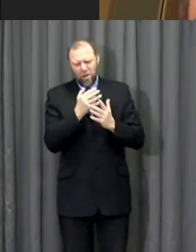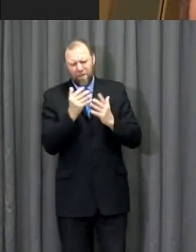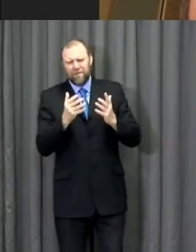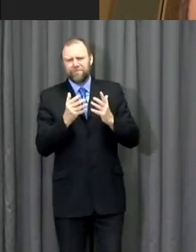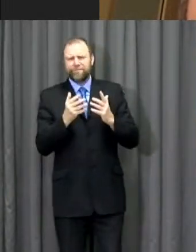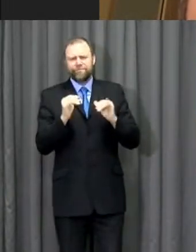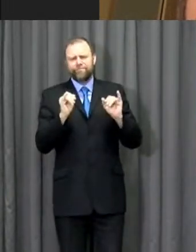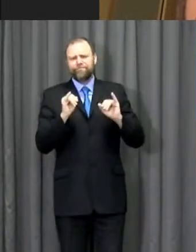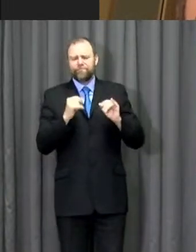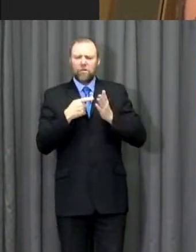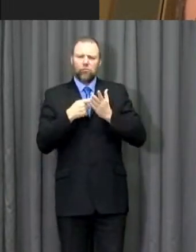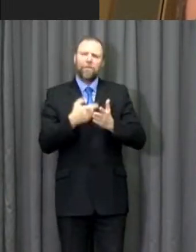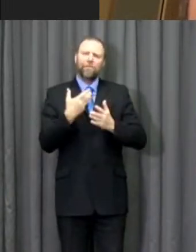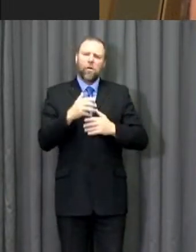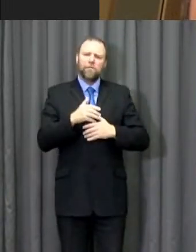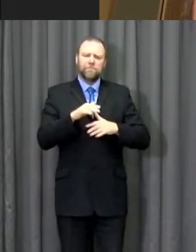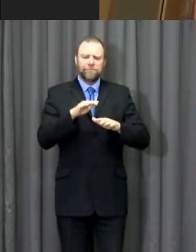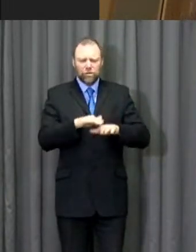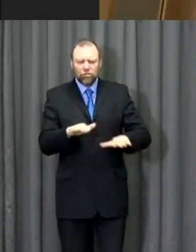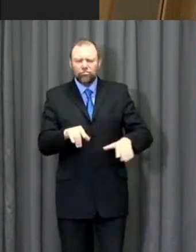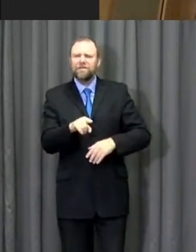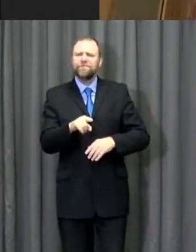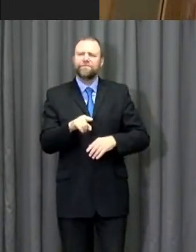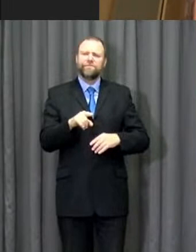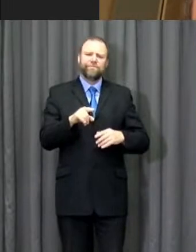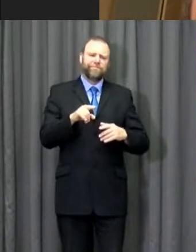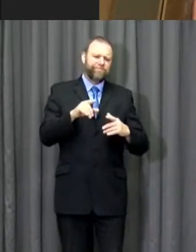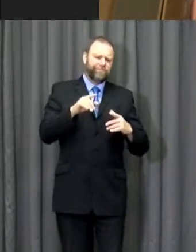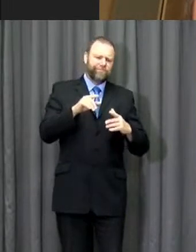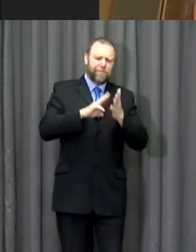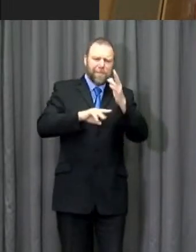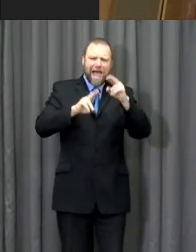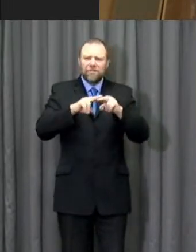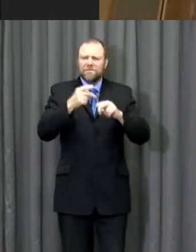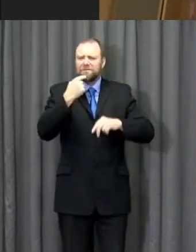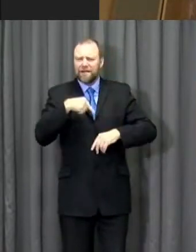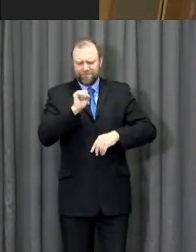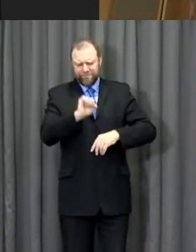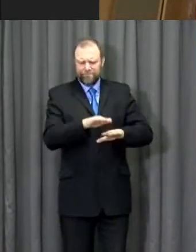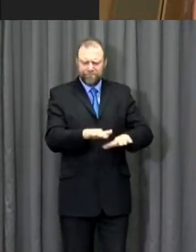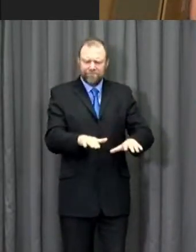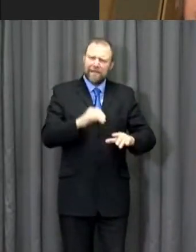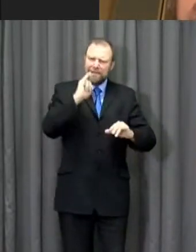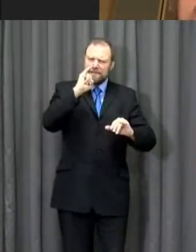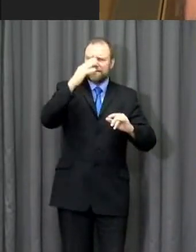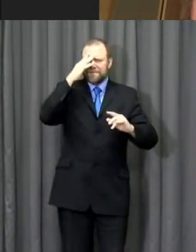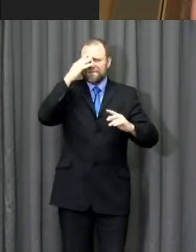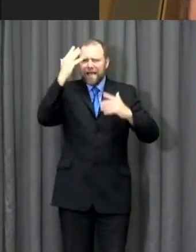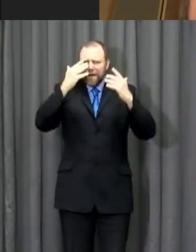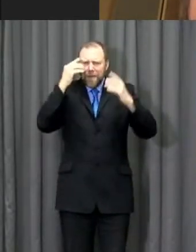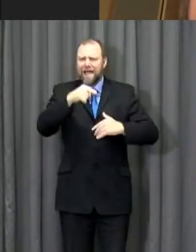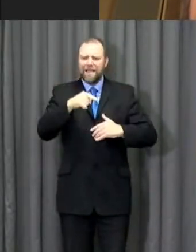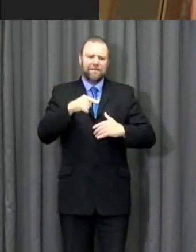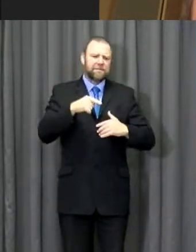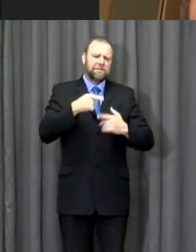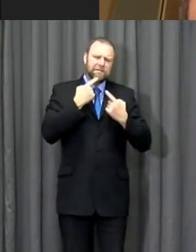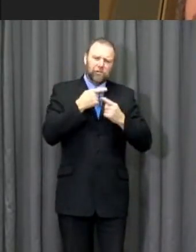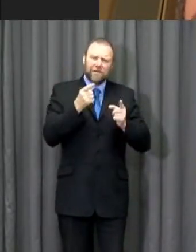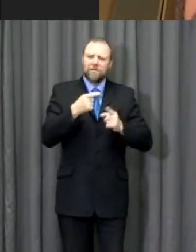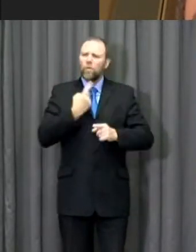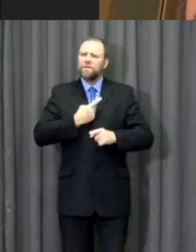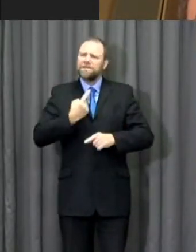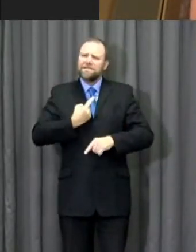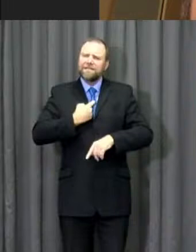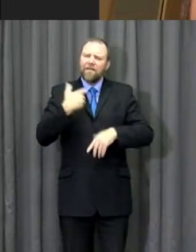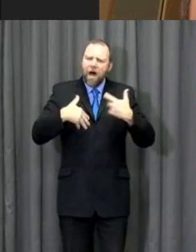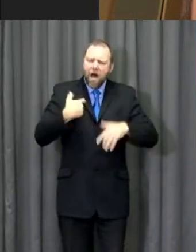children and the impact of lockdown on them, nightmares, physical ailments, even sadly expressions of self-harm. Have you seen